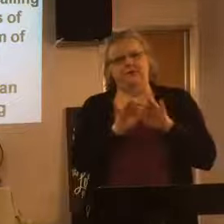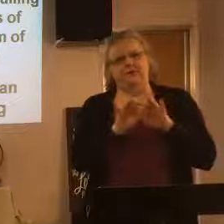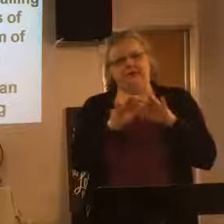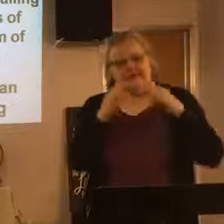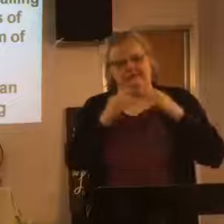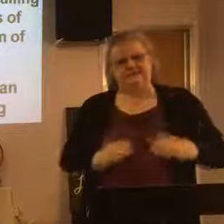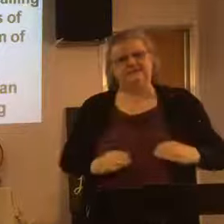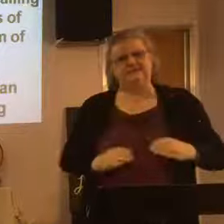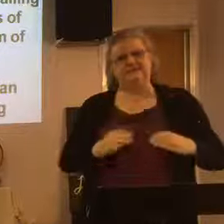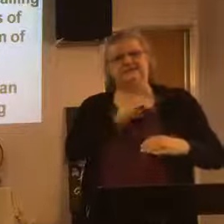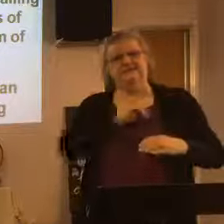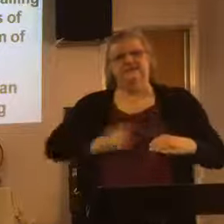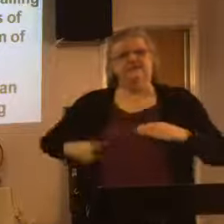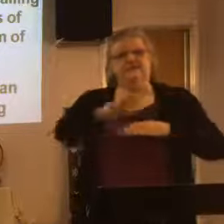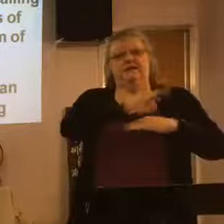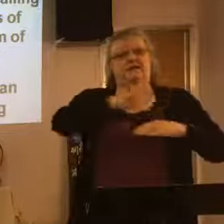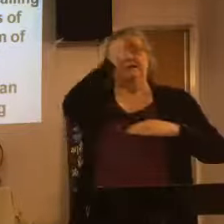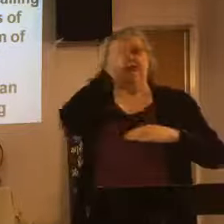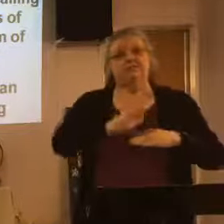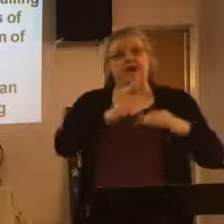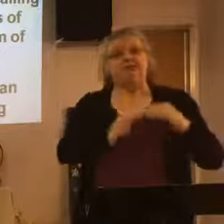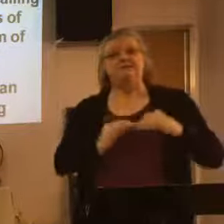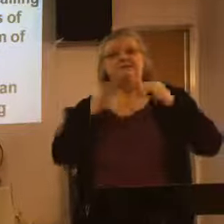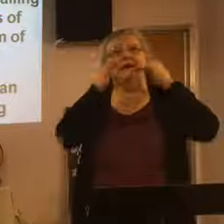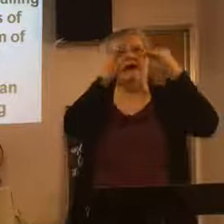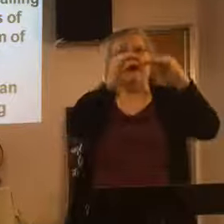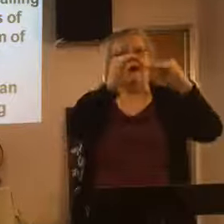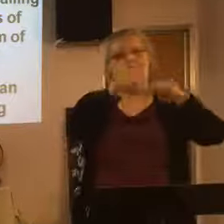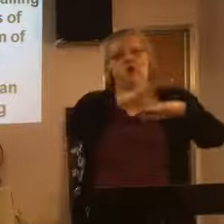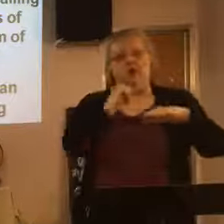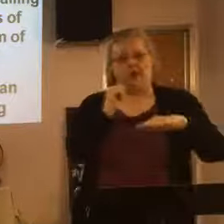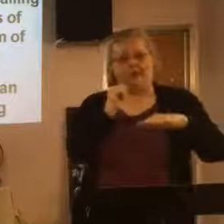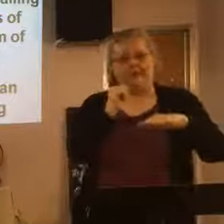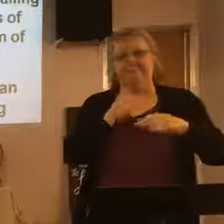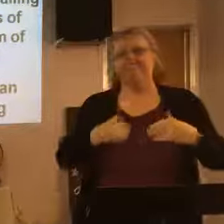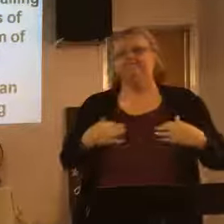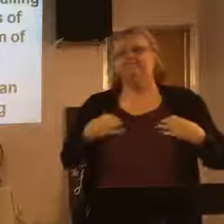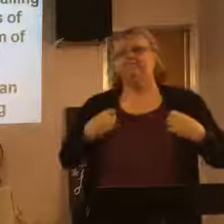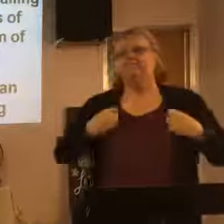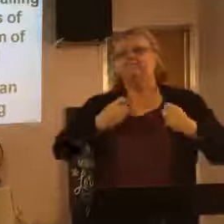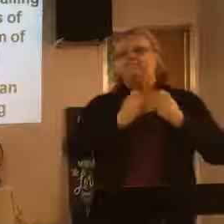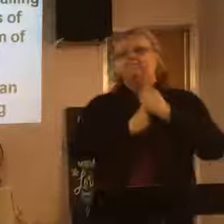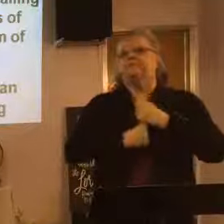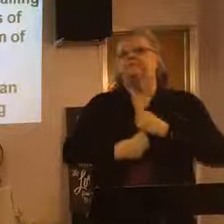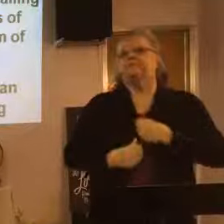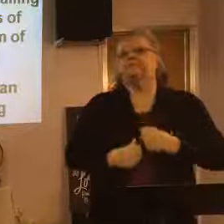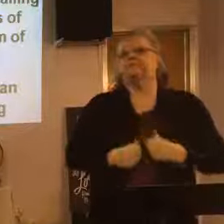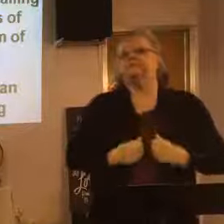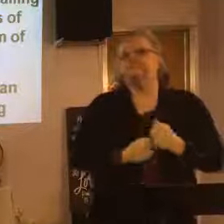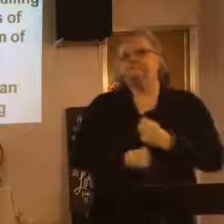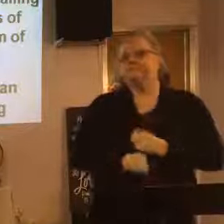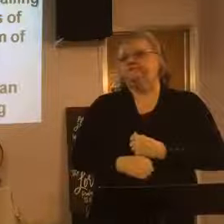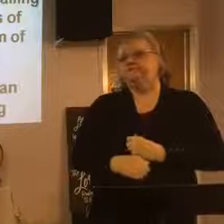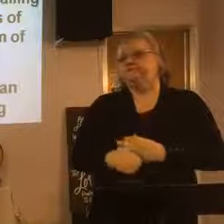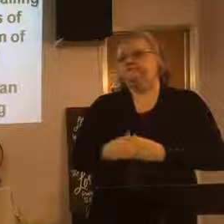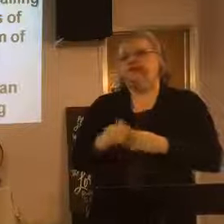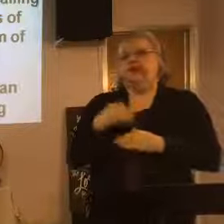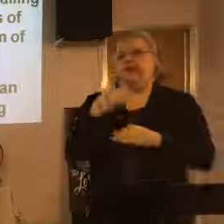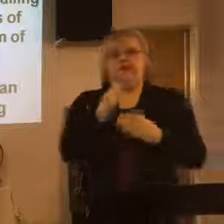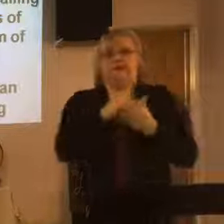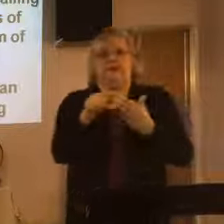citizens of the kingdom of God, it's a higher calling. Well, let's look at our next scripture of